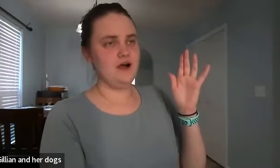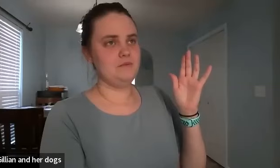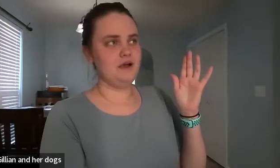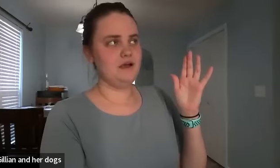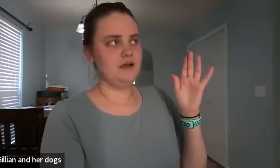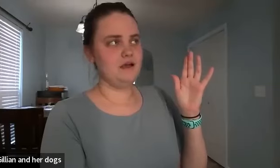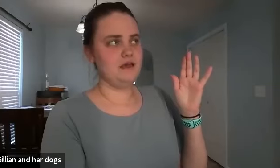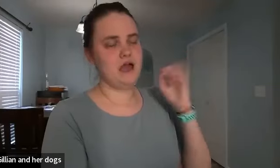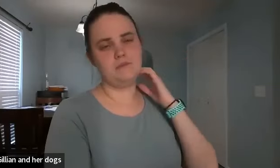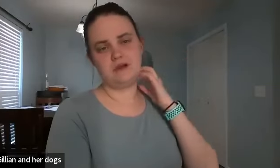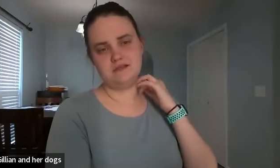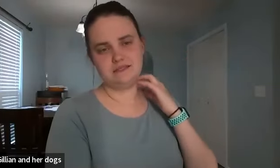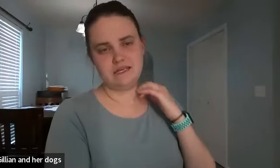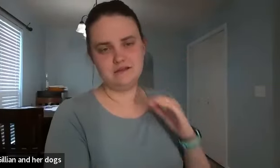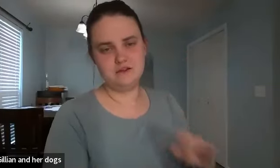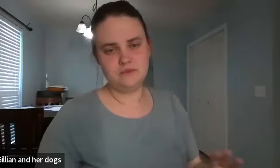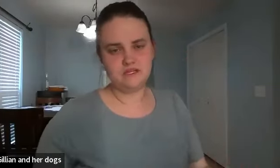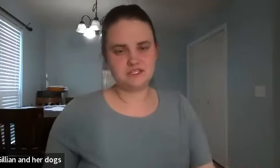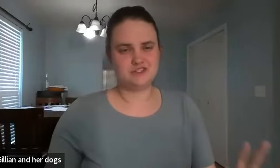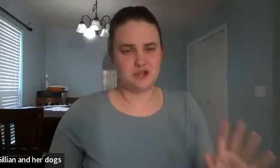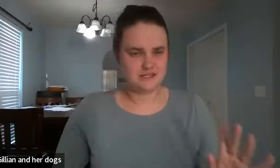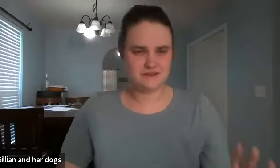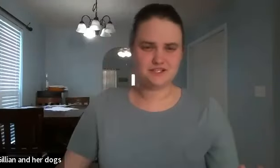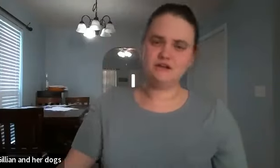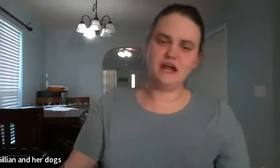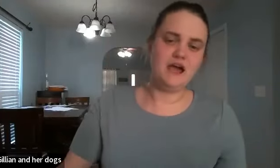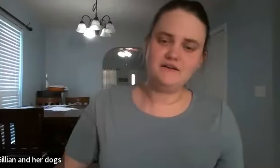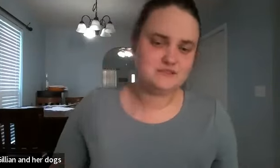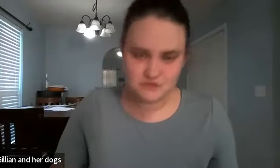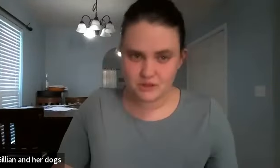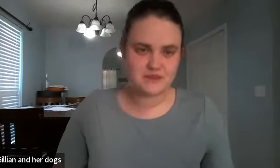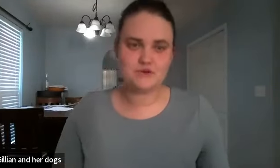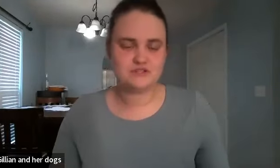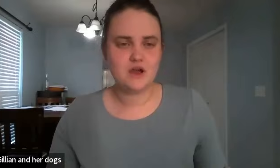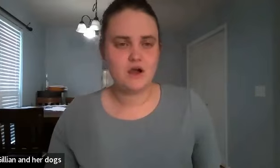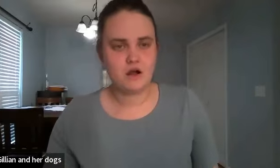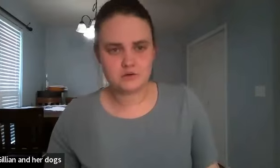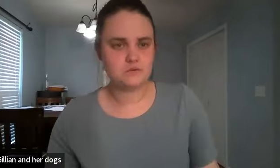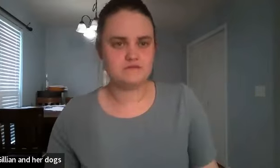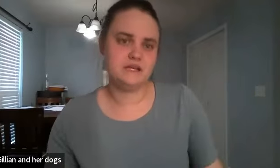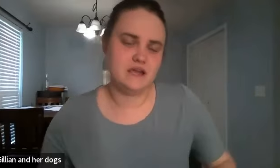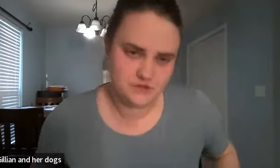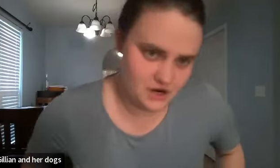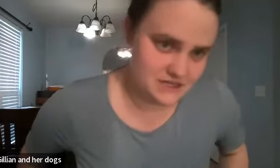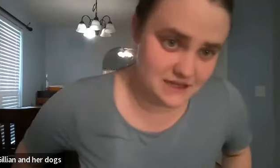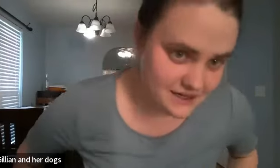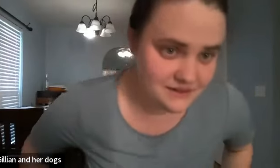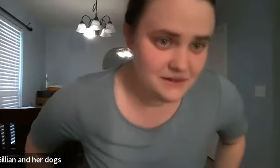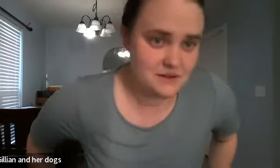I'm gonna stand a little bit just to try to see if I can show it. This was probably the most awkward one for me to ever try to sign